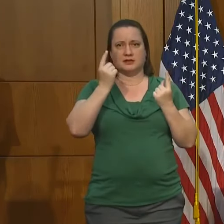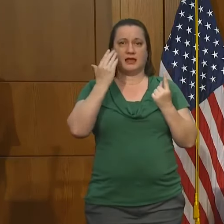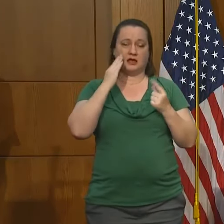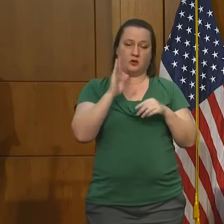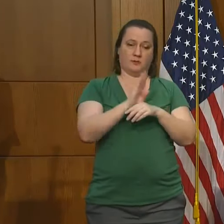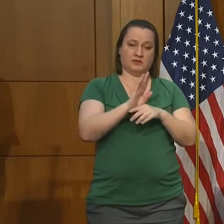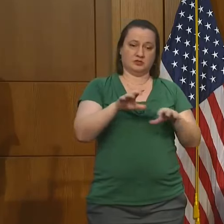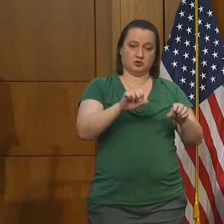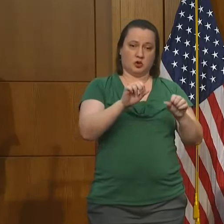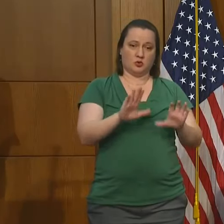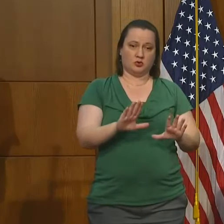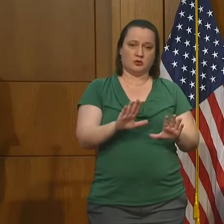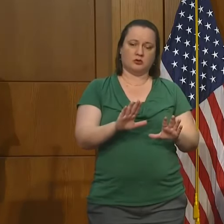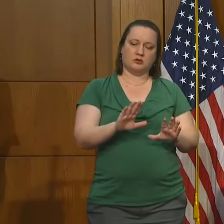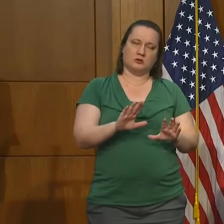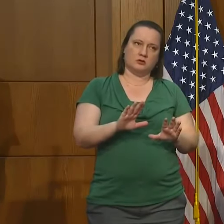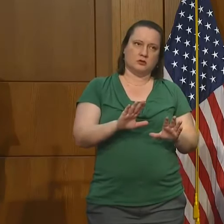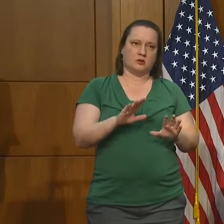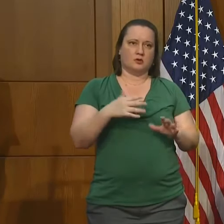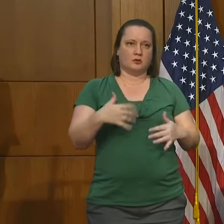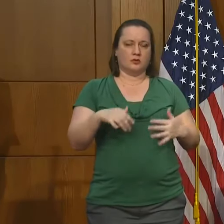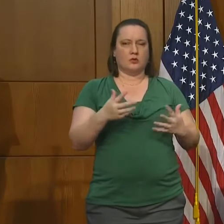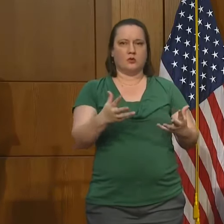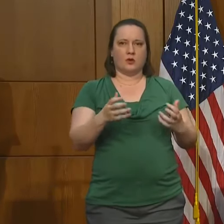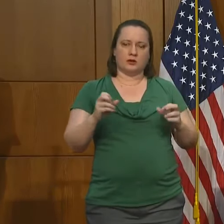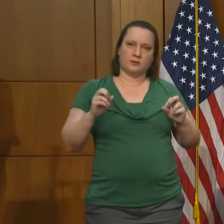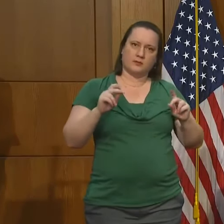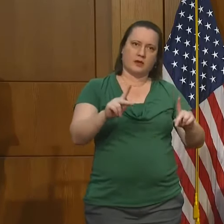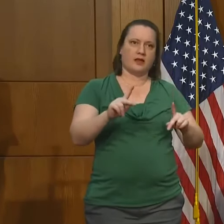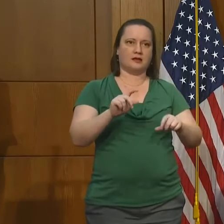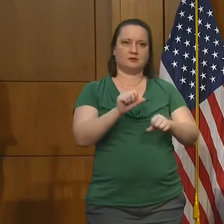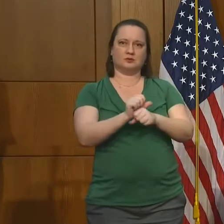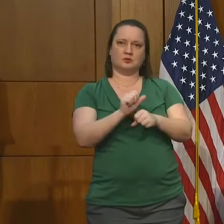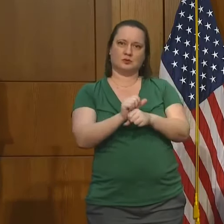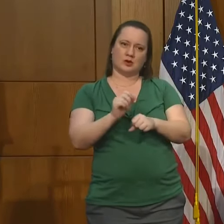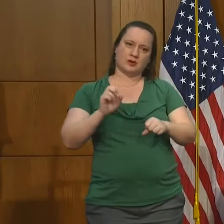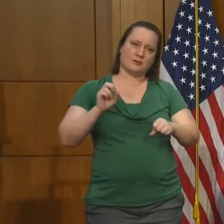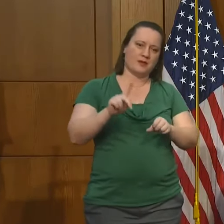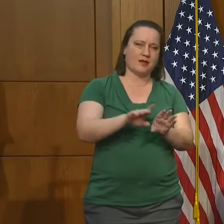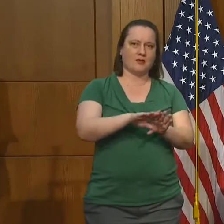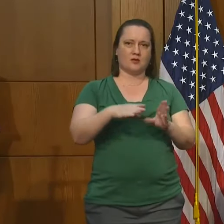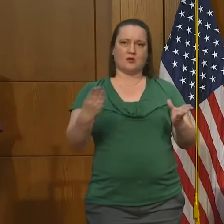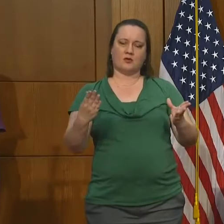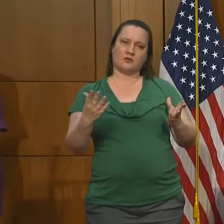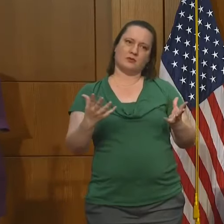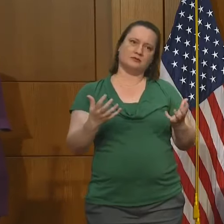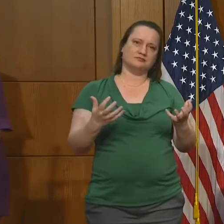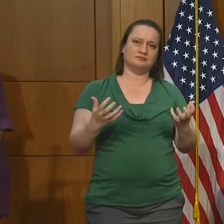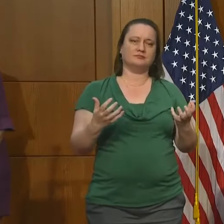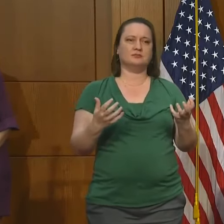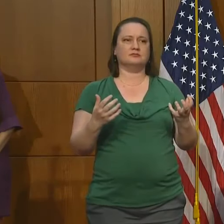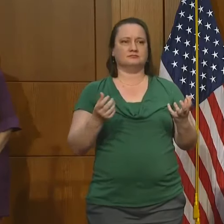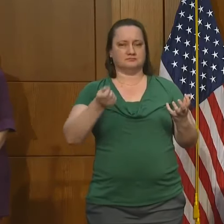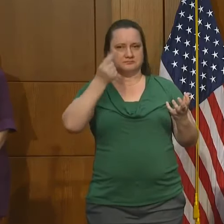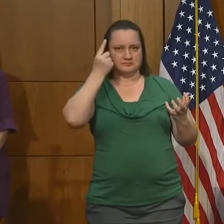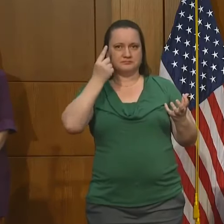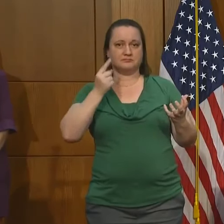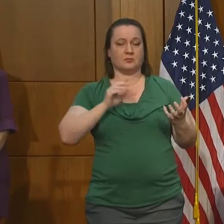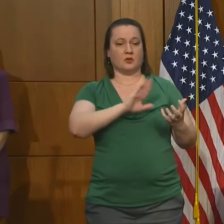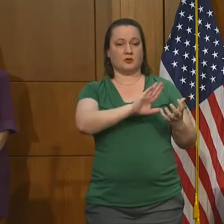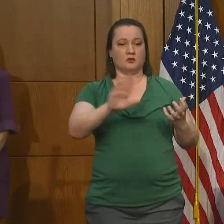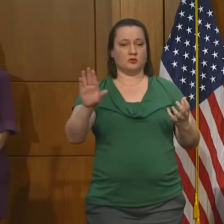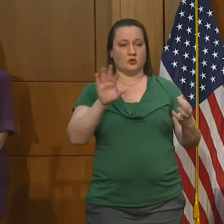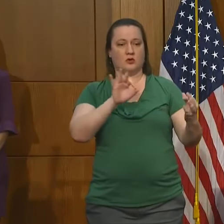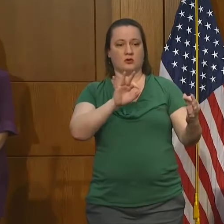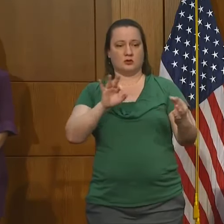business owner, there's nothing more than you wanting to get back to where you were prior to COVID-19, and so the input that